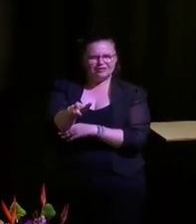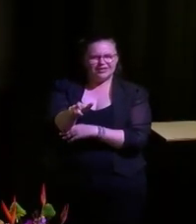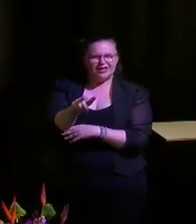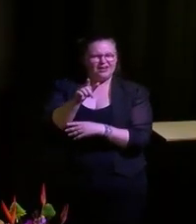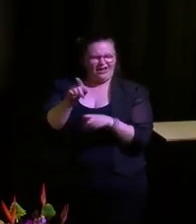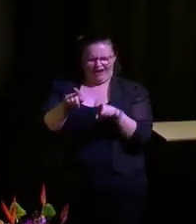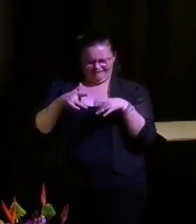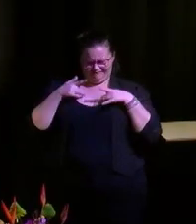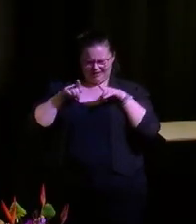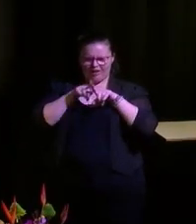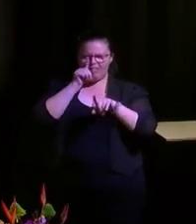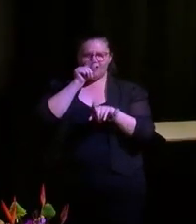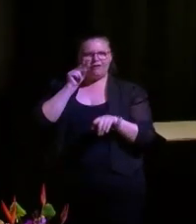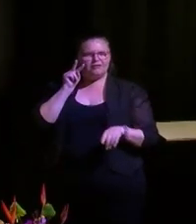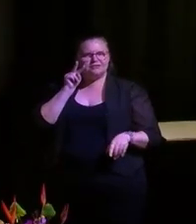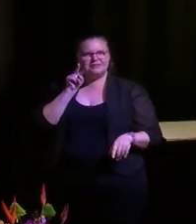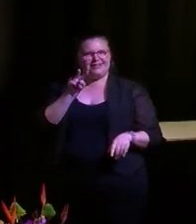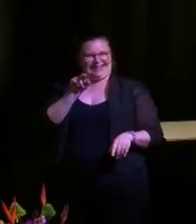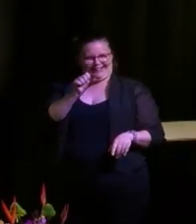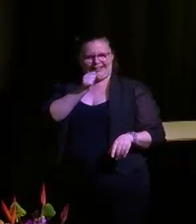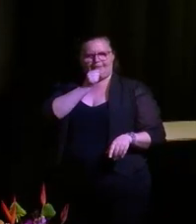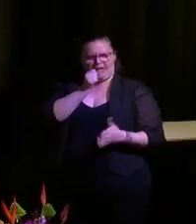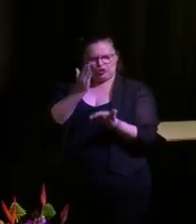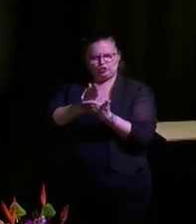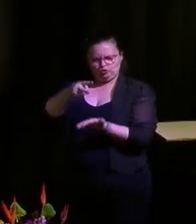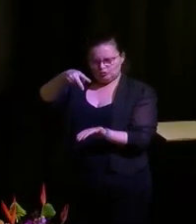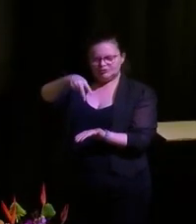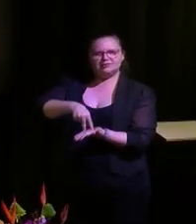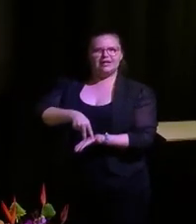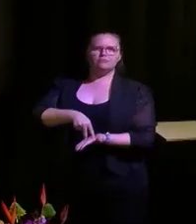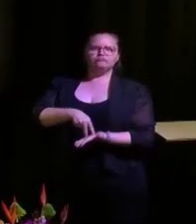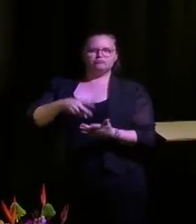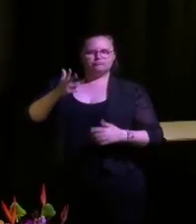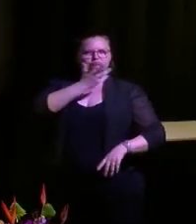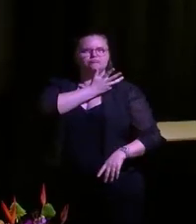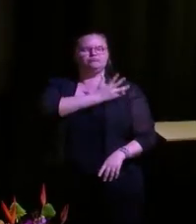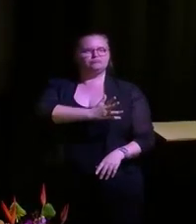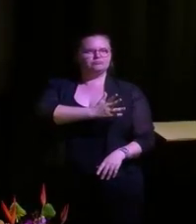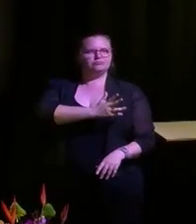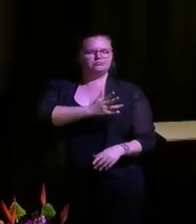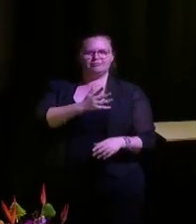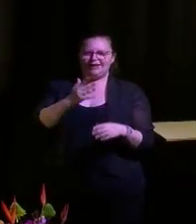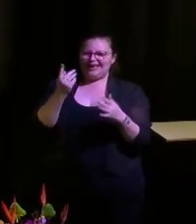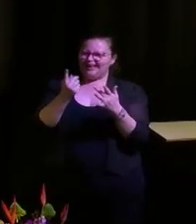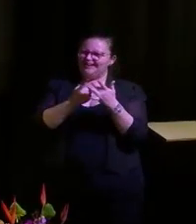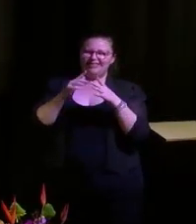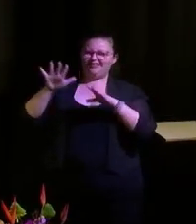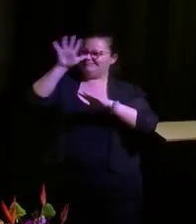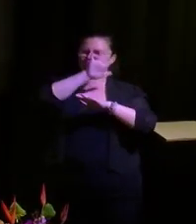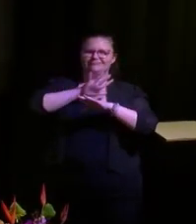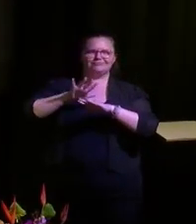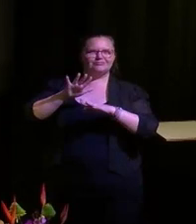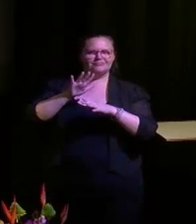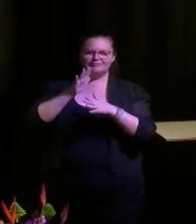see, you know, that man standing there and so proud, and everything else that's part of it. So I really enjoyed,